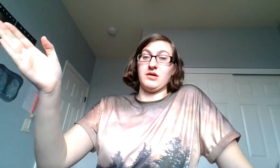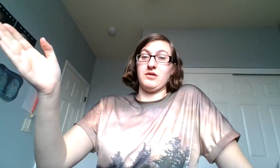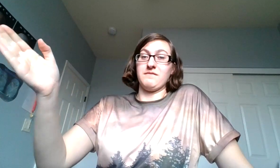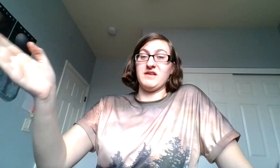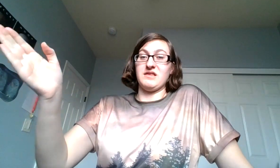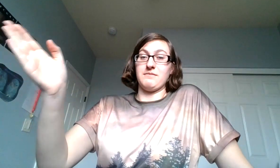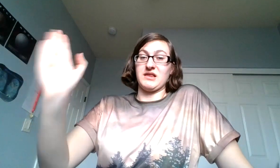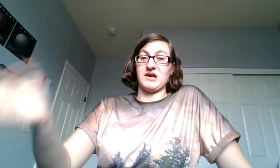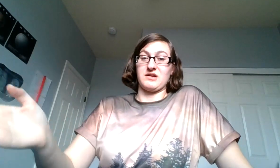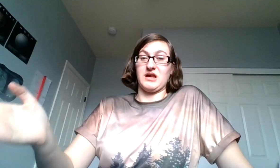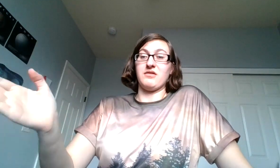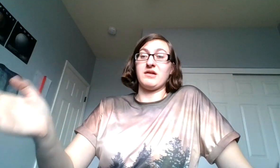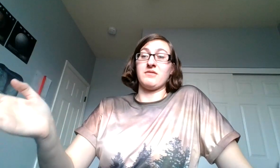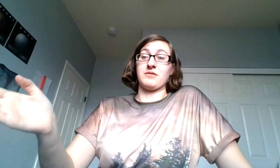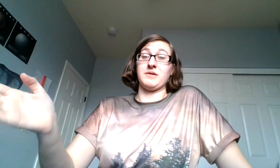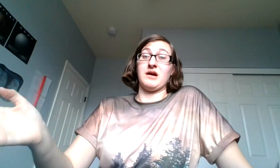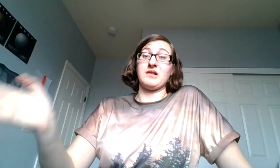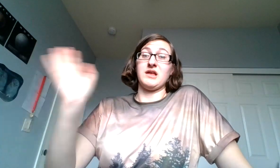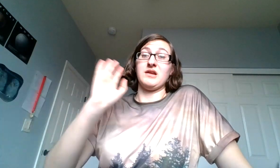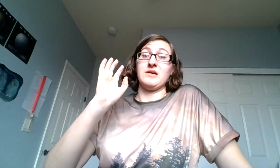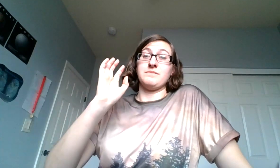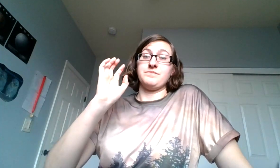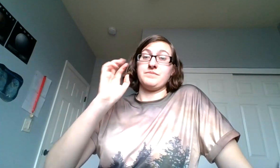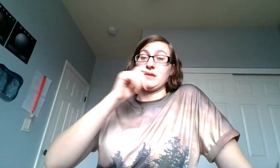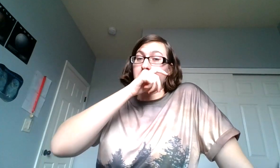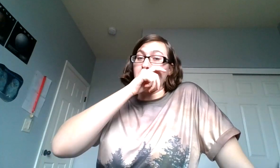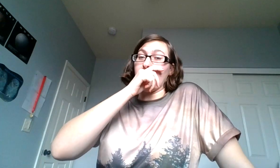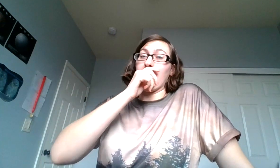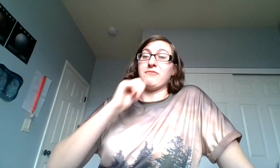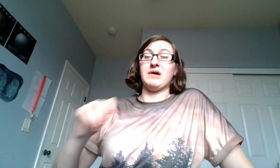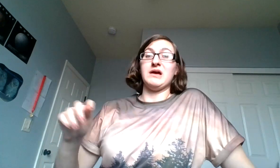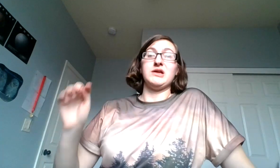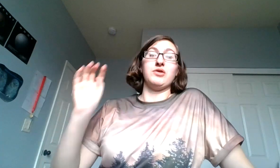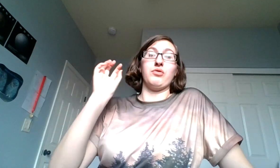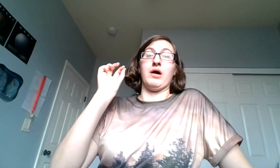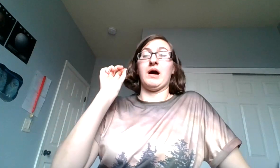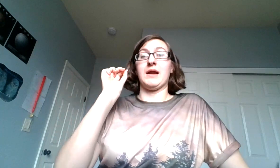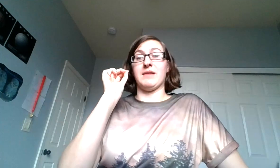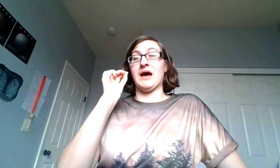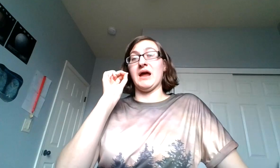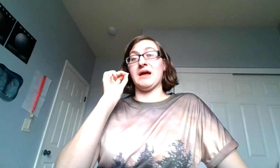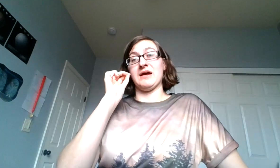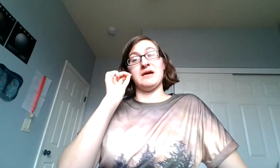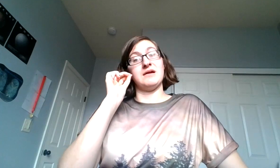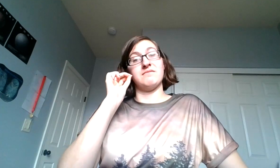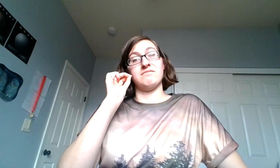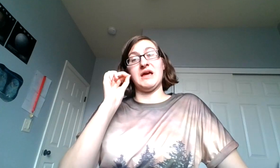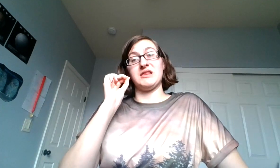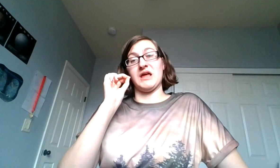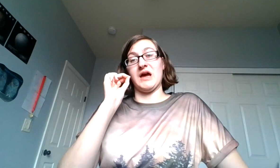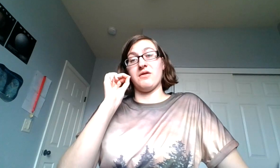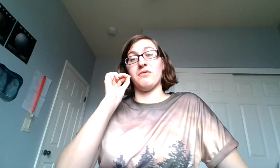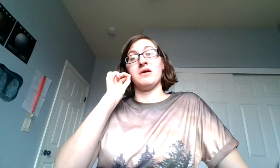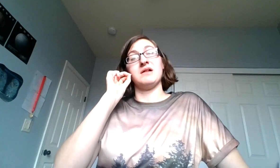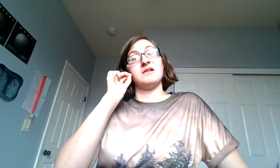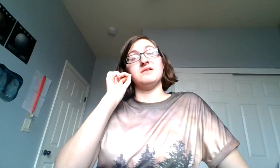visit my second channel, Elizabeth Dawson, with you on my main channel, Lizzie